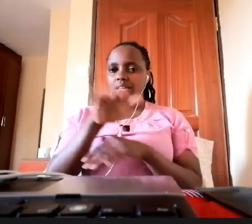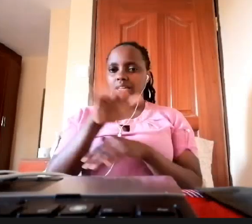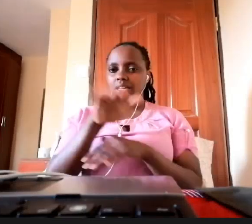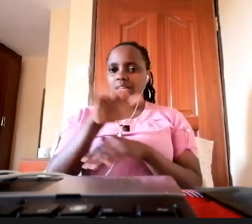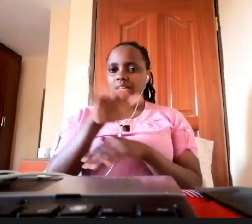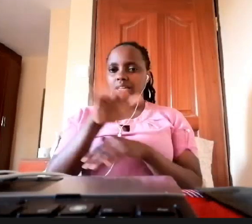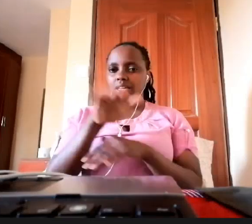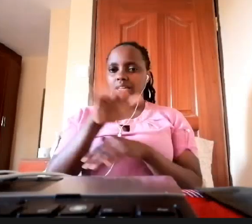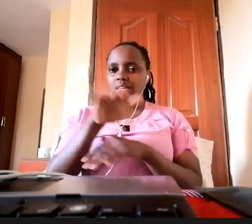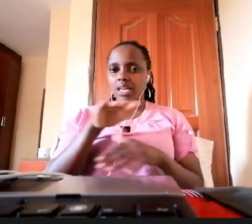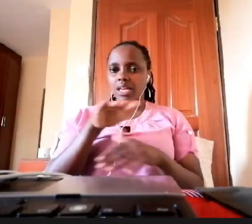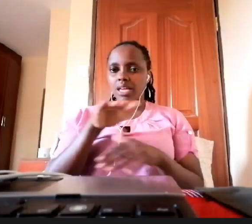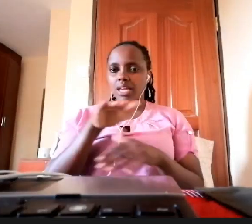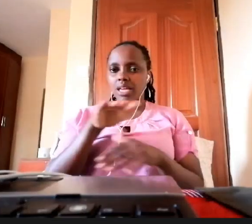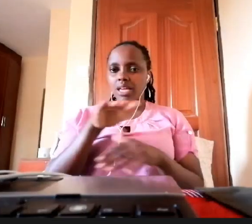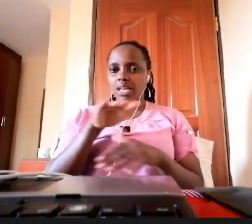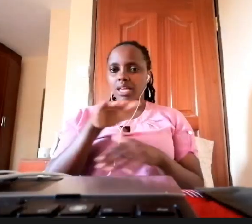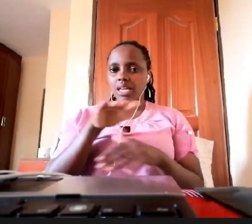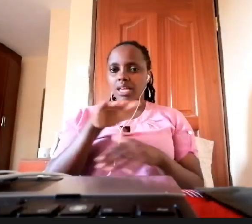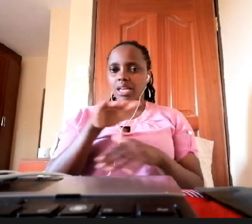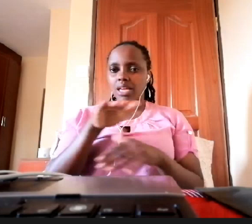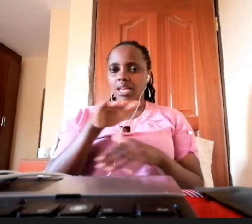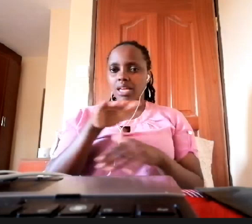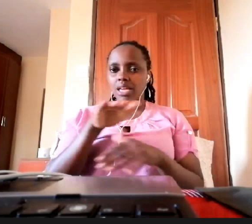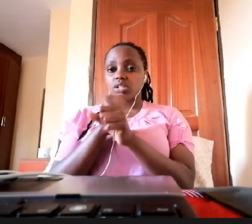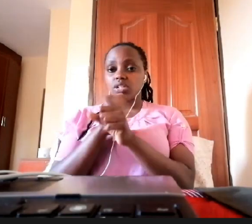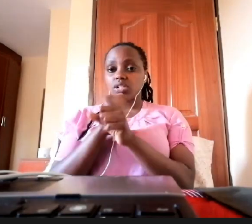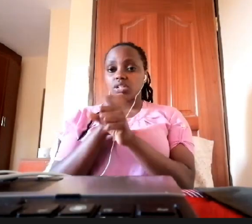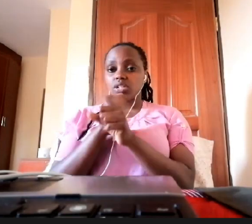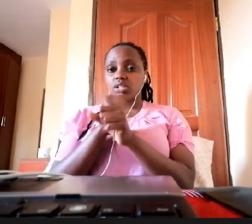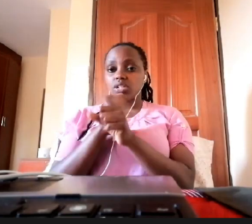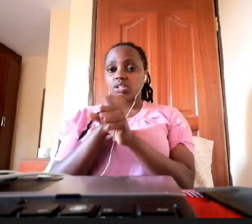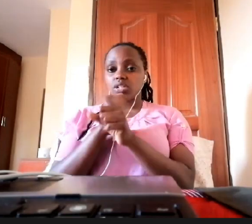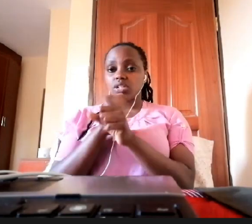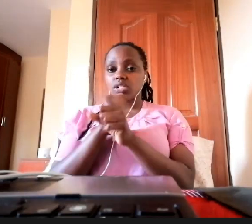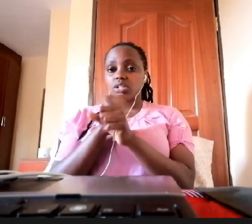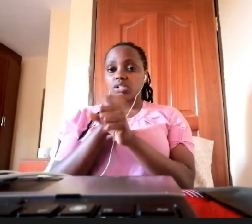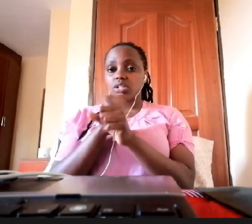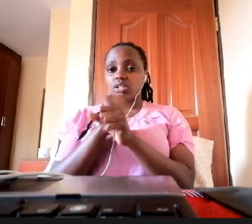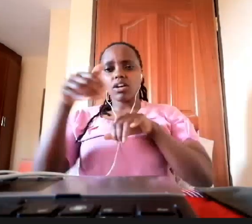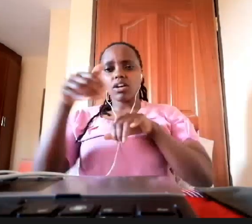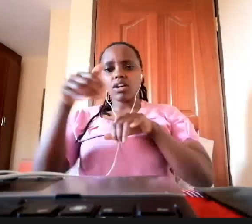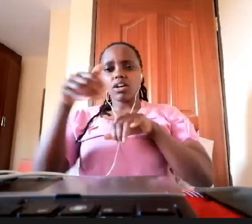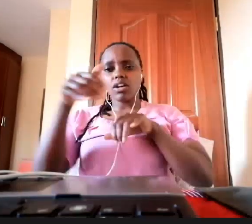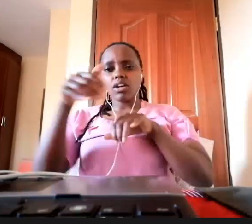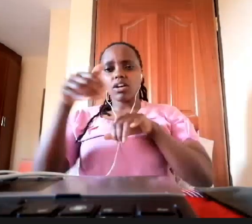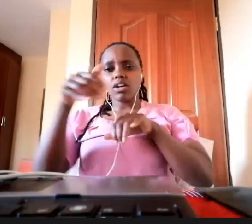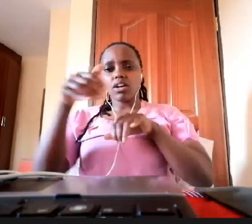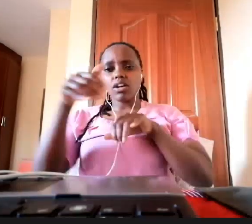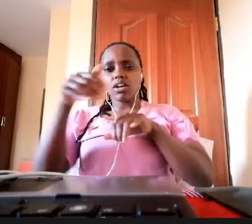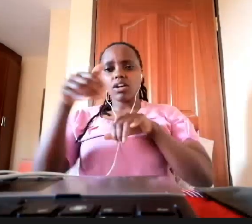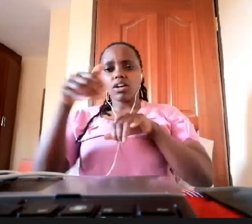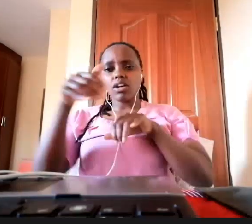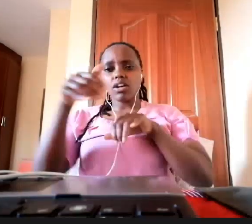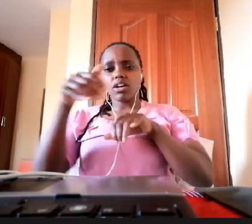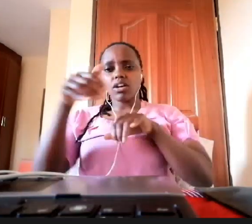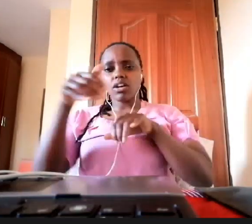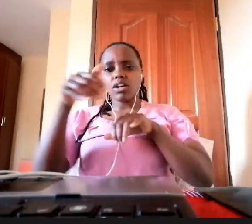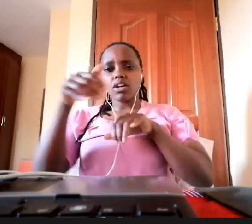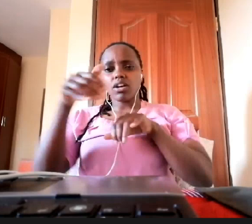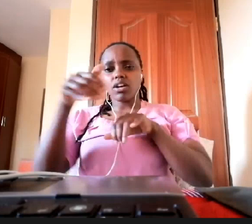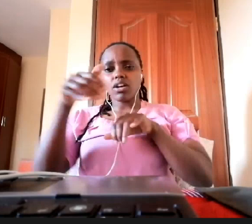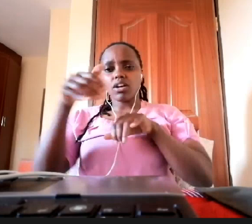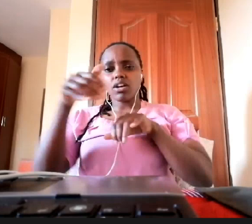So the other thing that we did was we engaged a consultant. So drafting the report can be